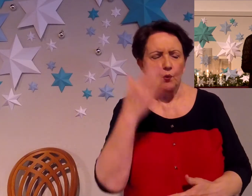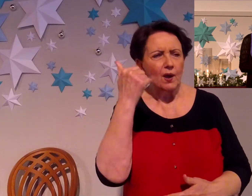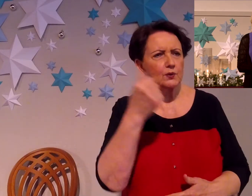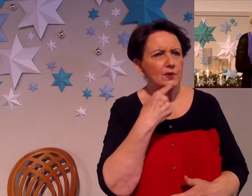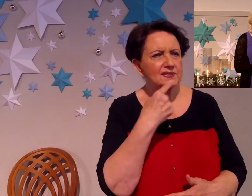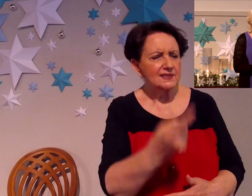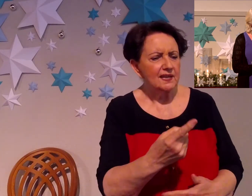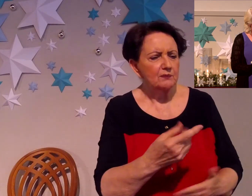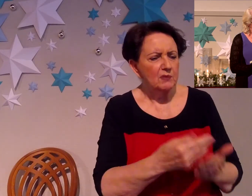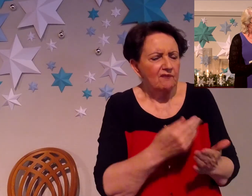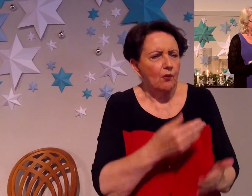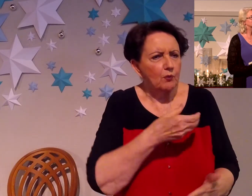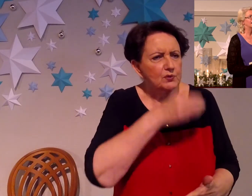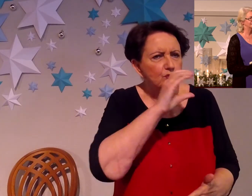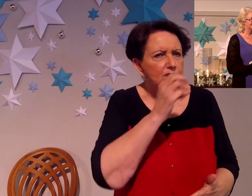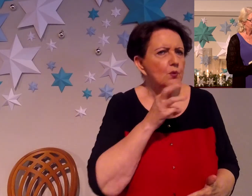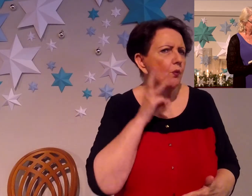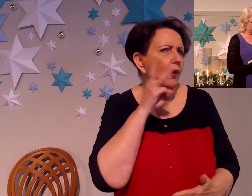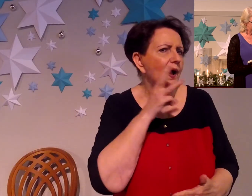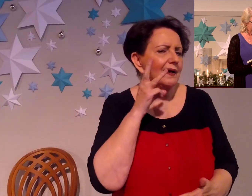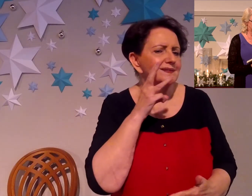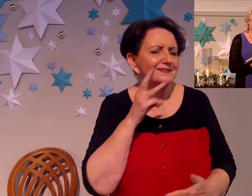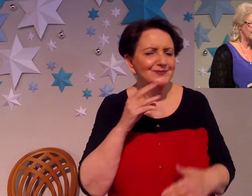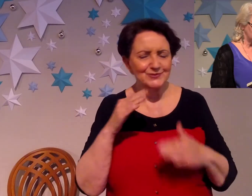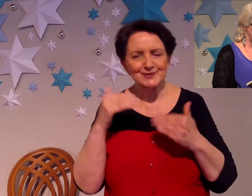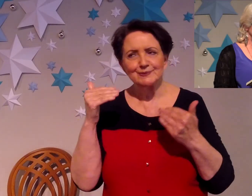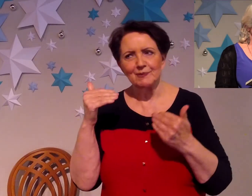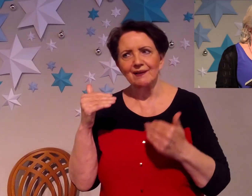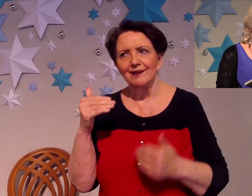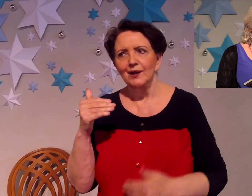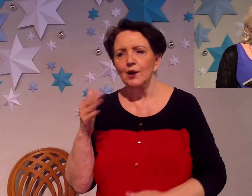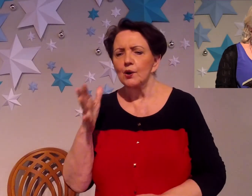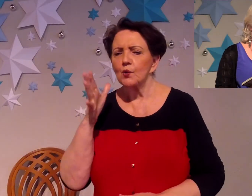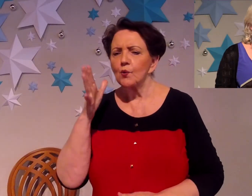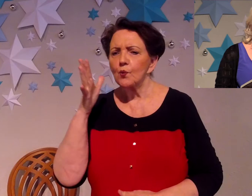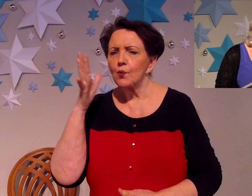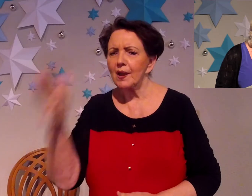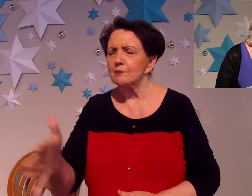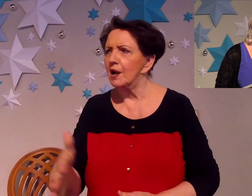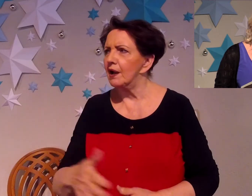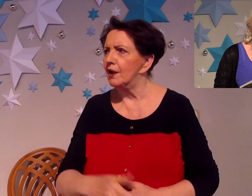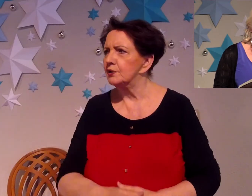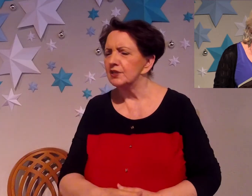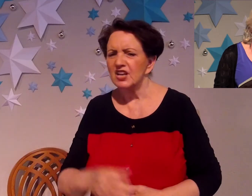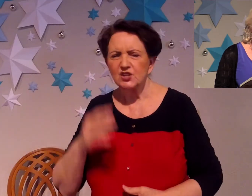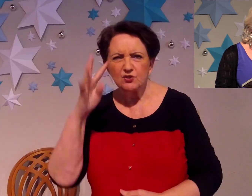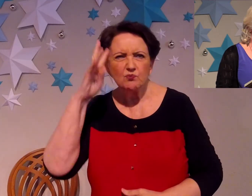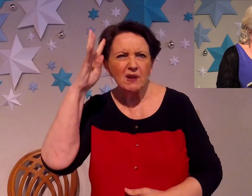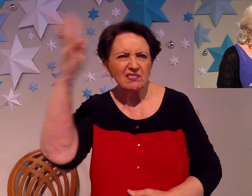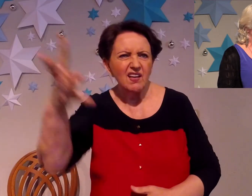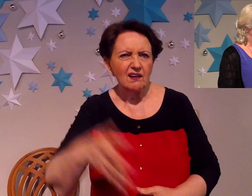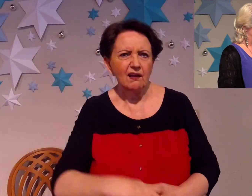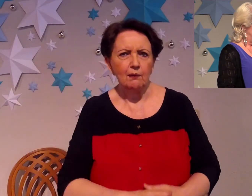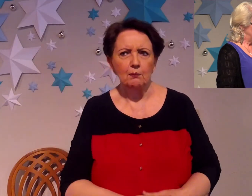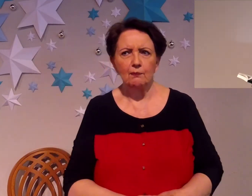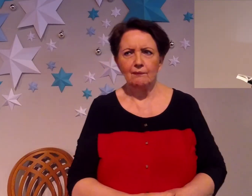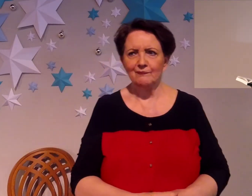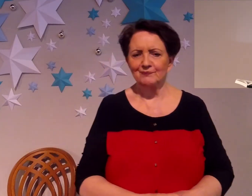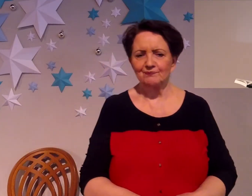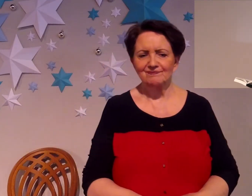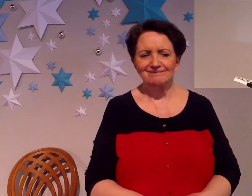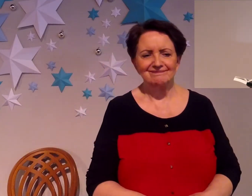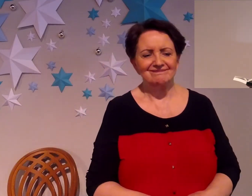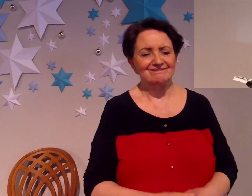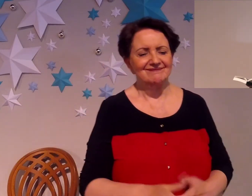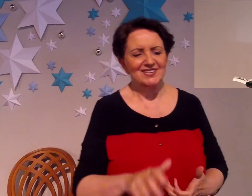we drink the wine? He smiled at me fondly. Grandpa, I said, suddenly suspicious, did you make this up? He